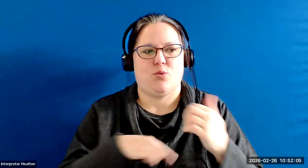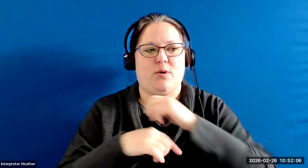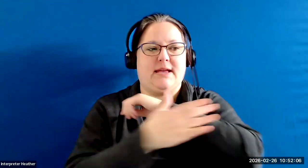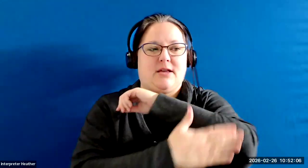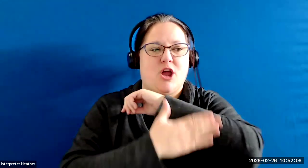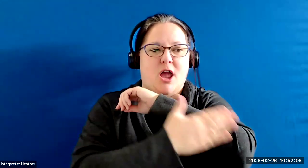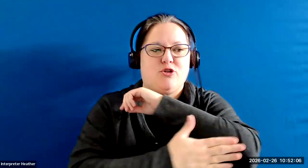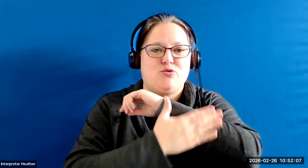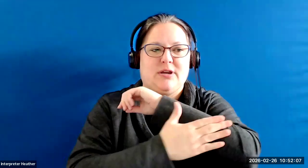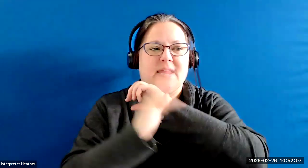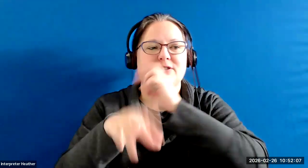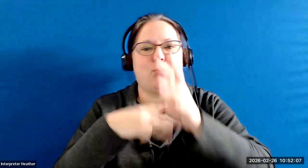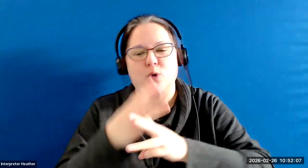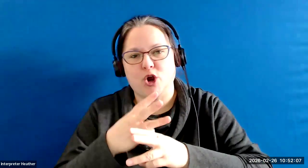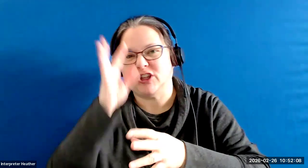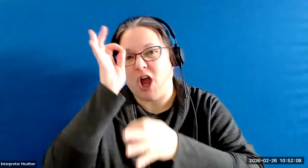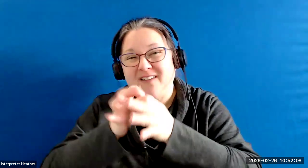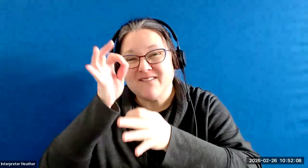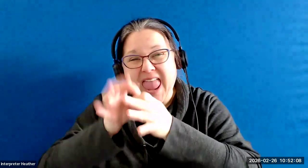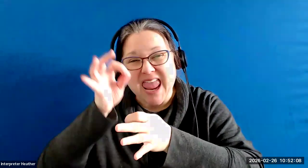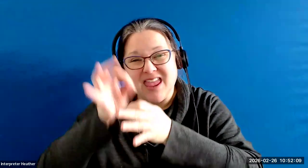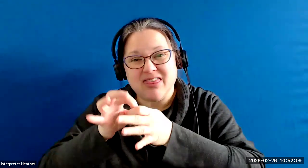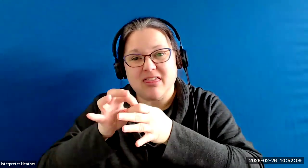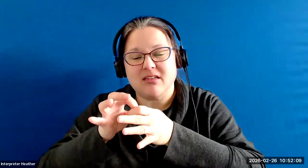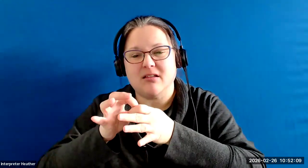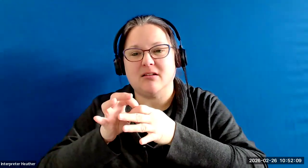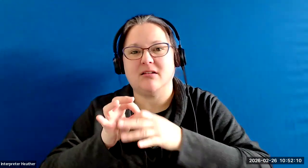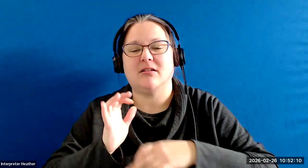as a world, as a faith. Our faith is also